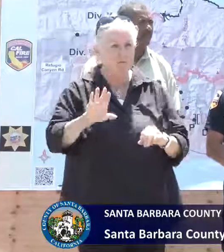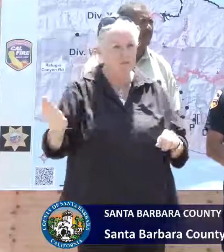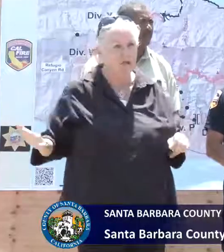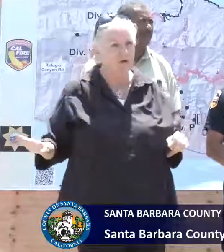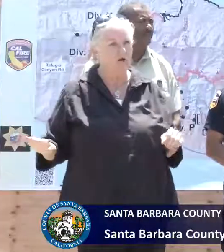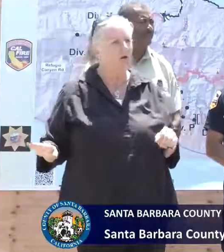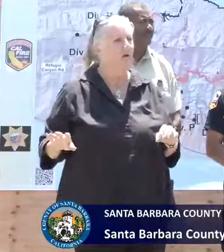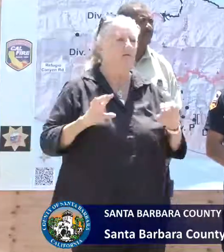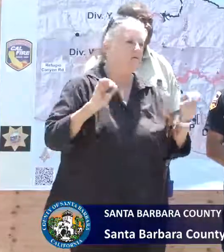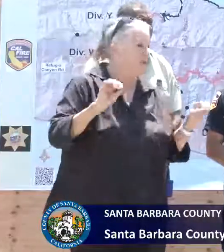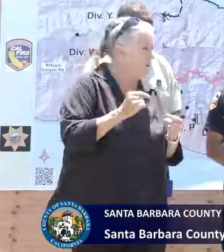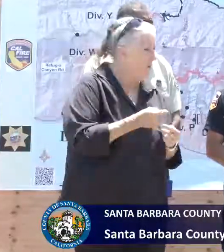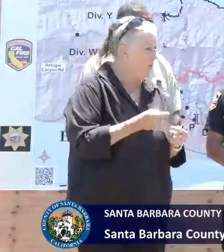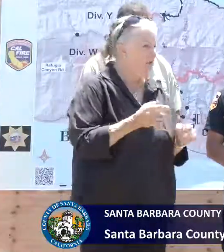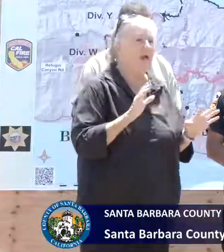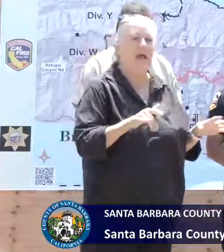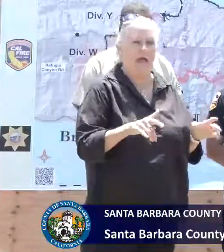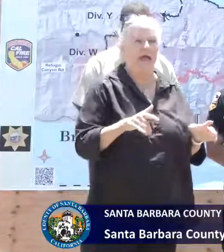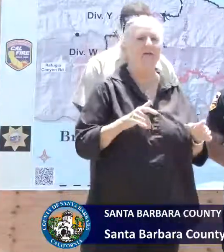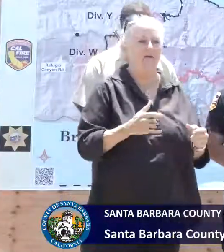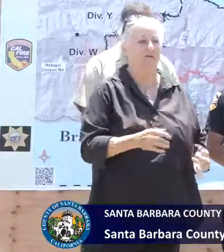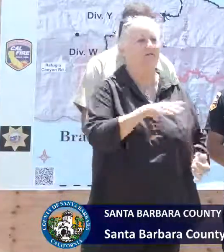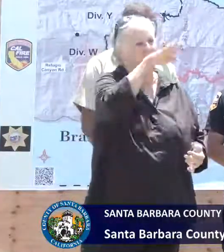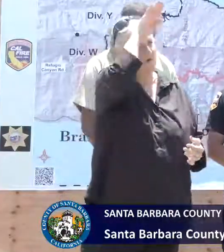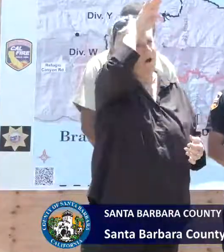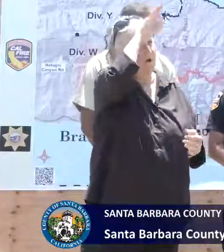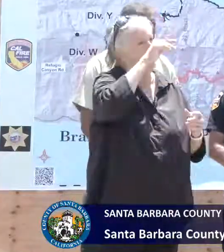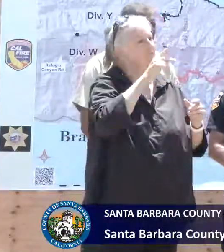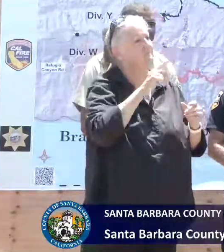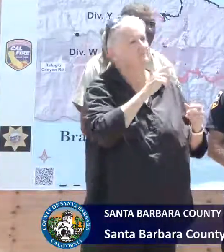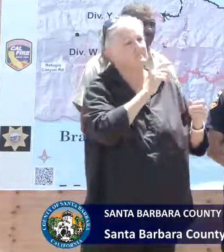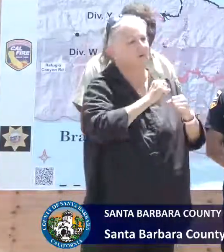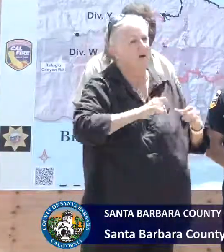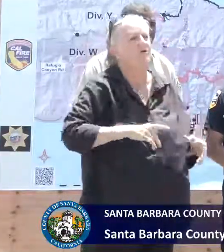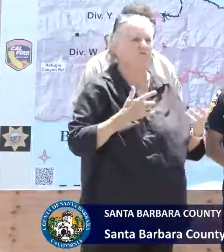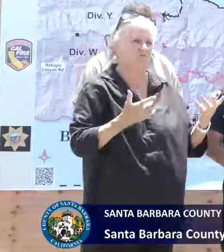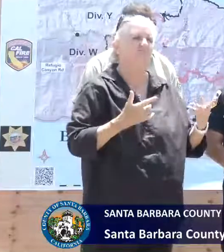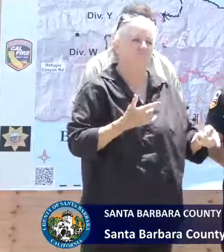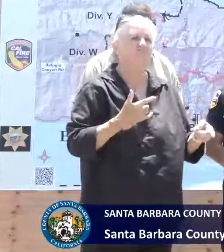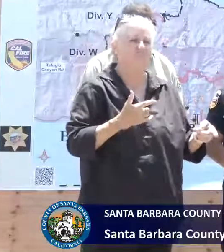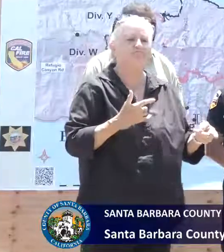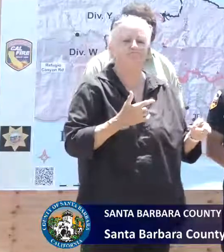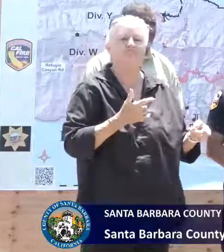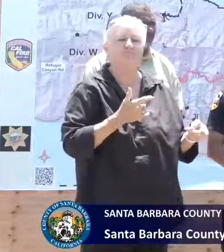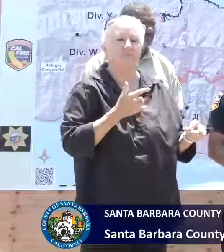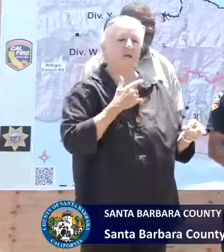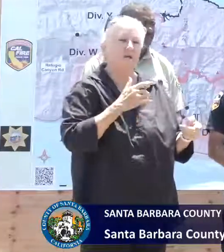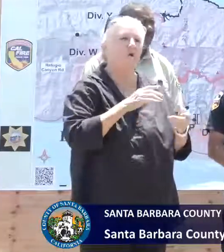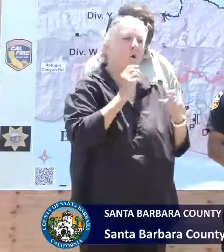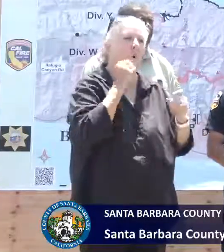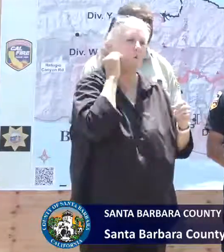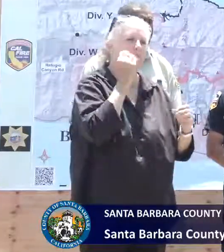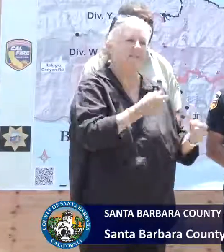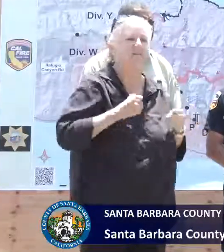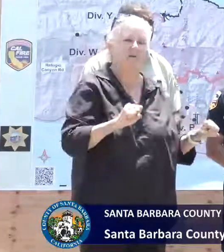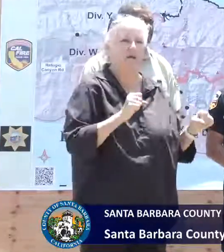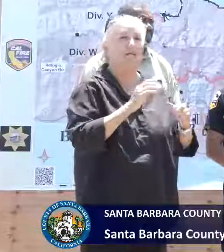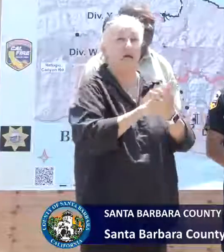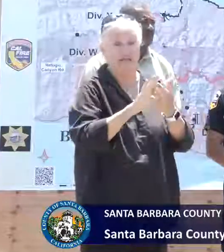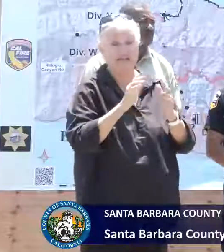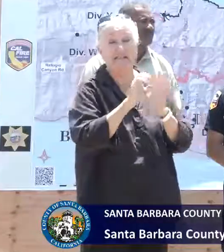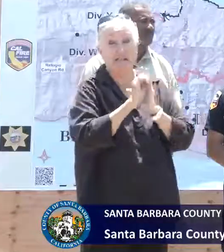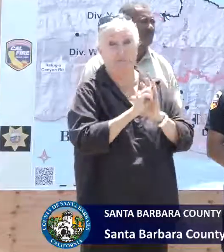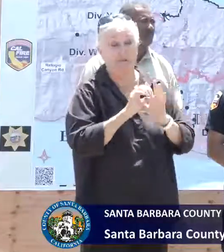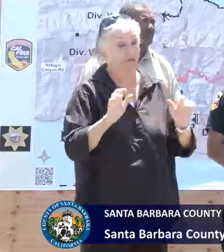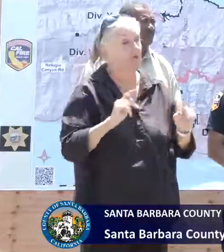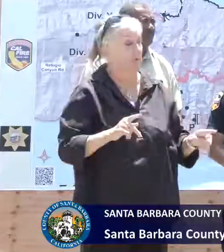get anybody hurt, and get all our firefighters home safely. So really just a nice example of a lot of people, many of whom who've known